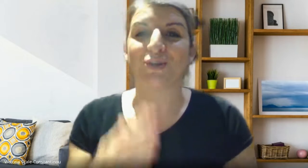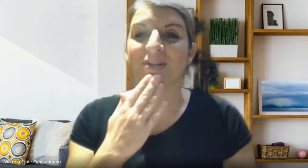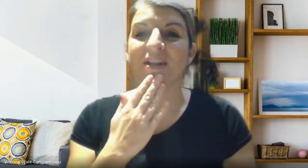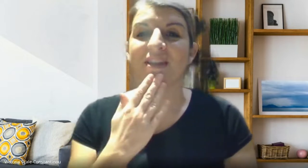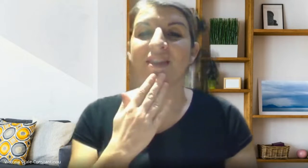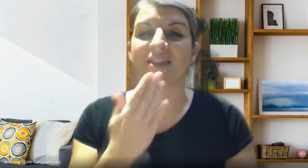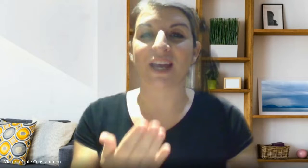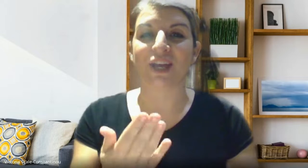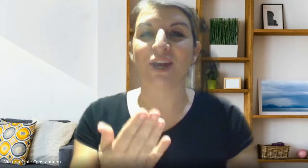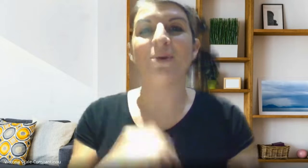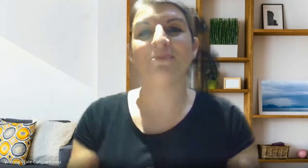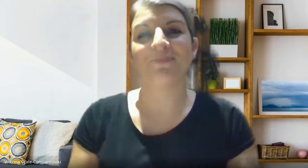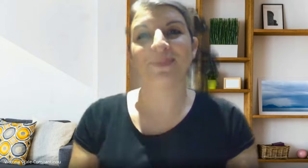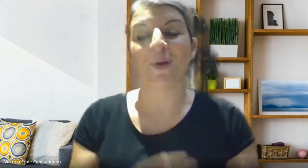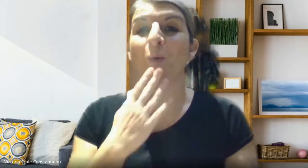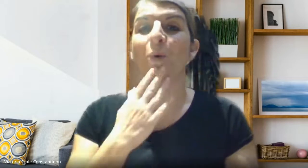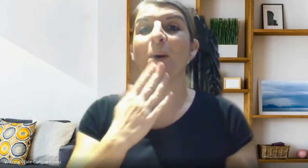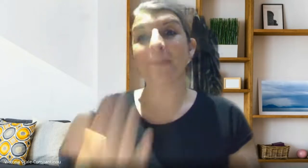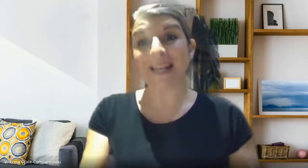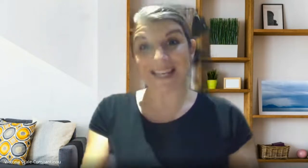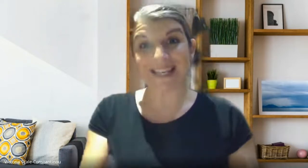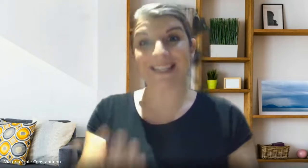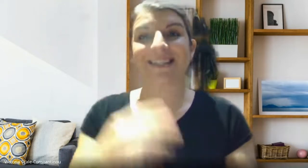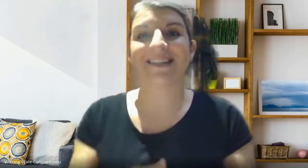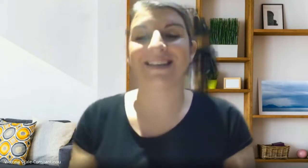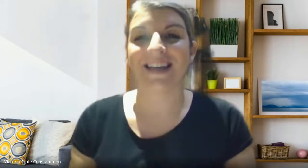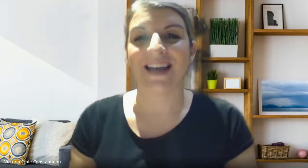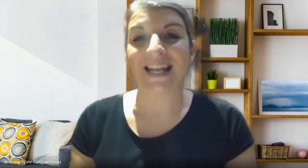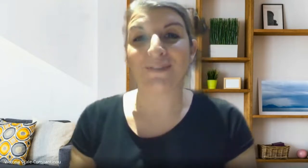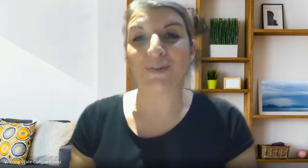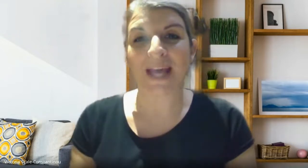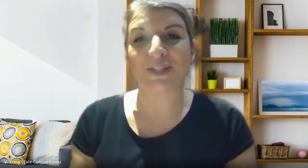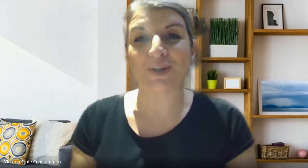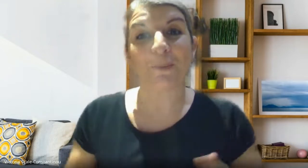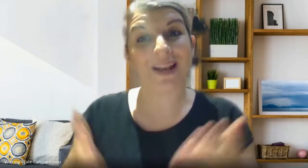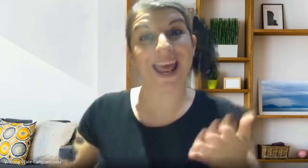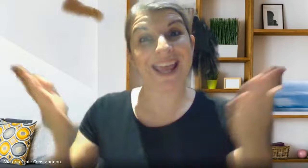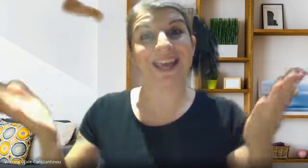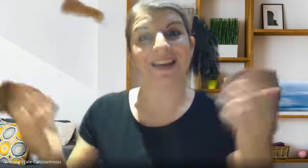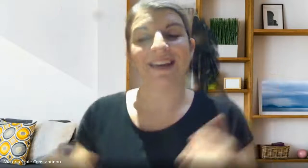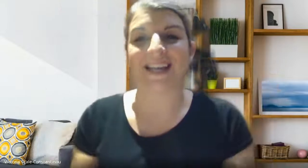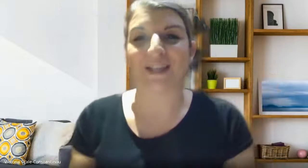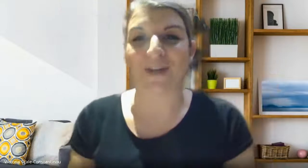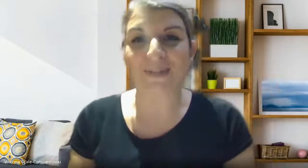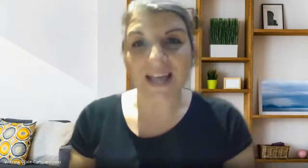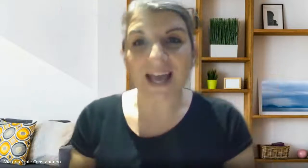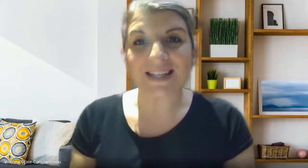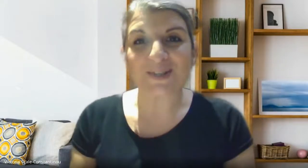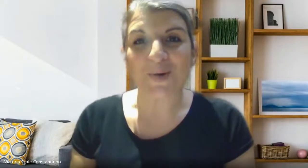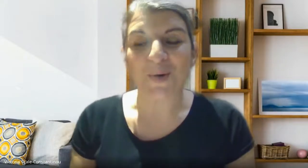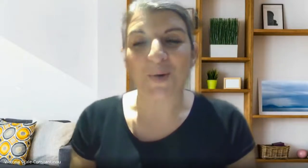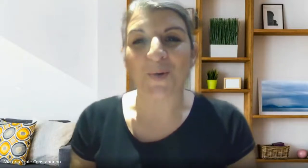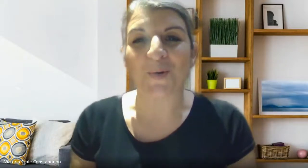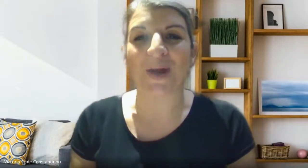could use thank you or please. And if you get to play either